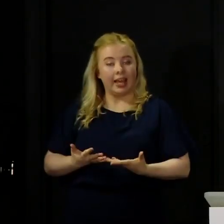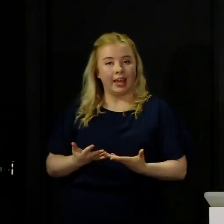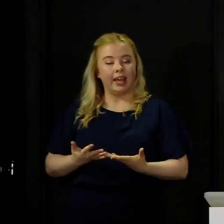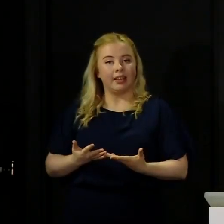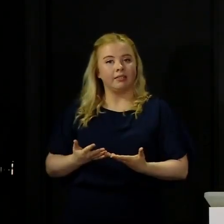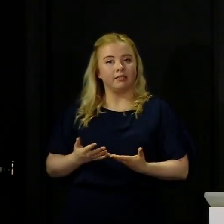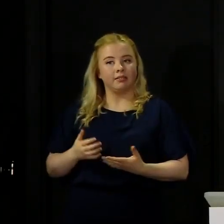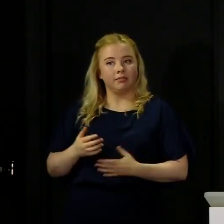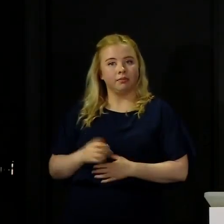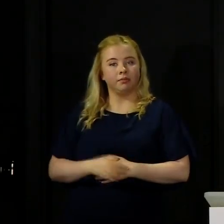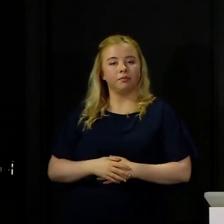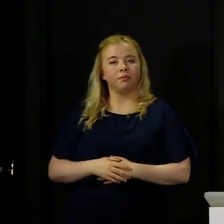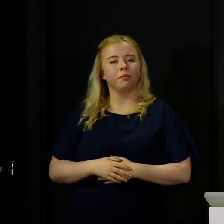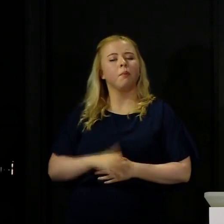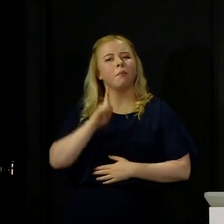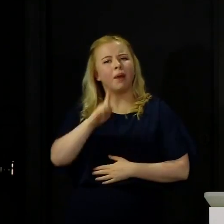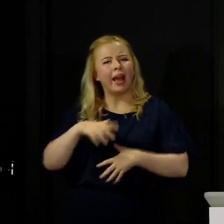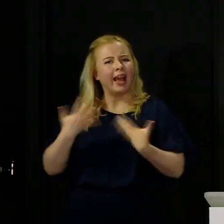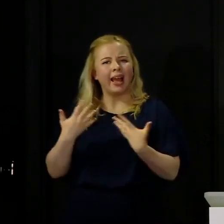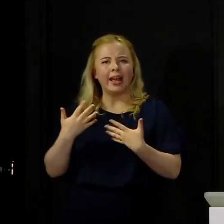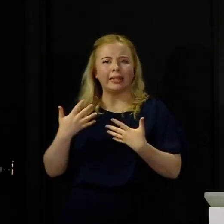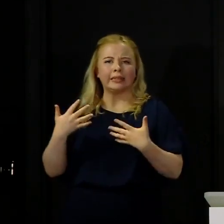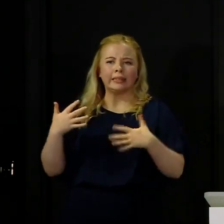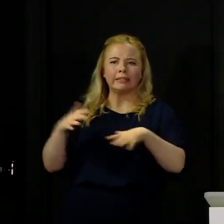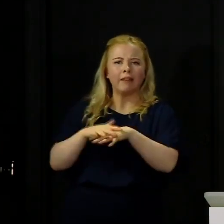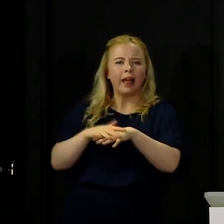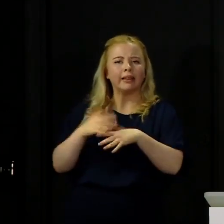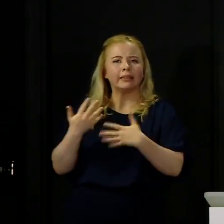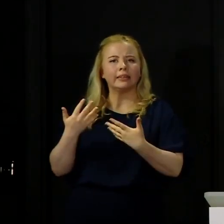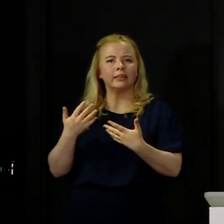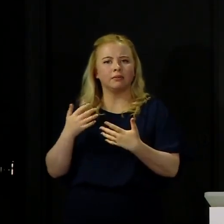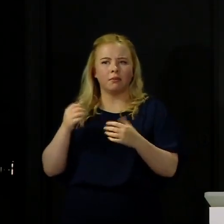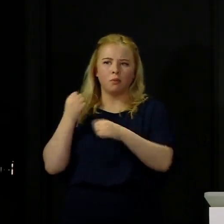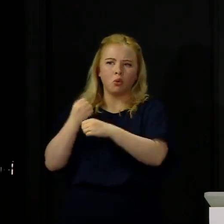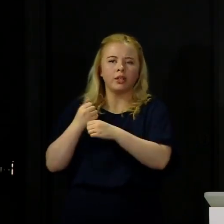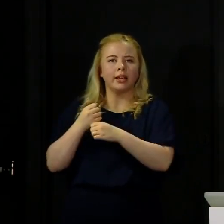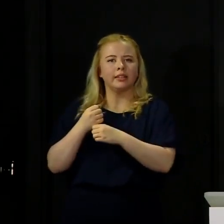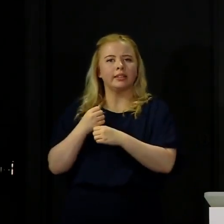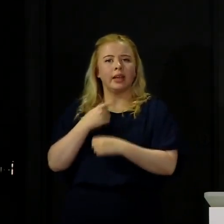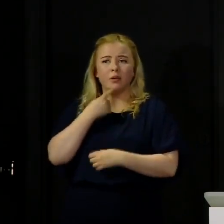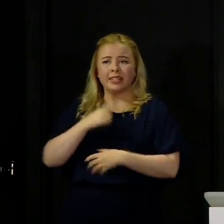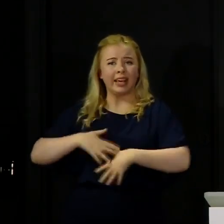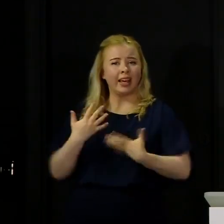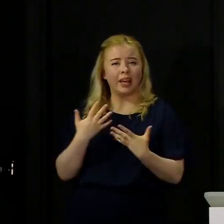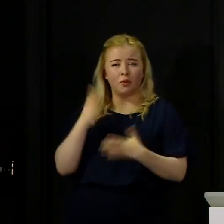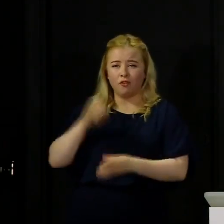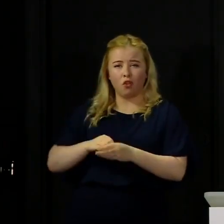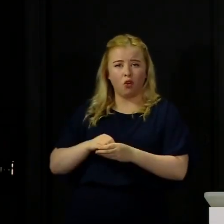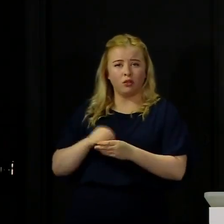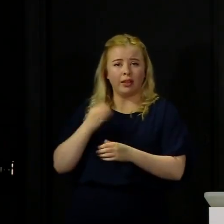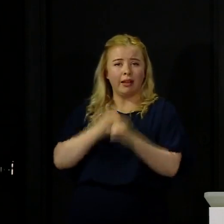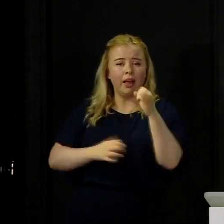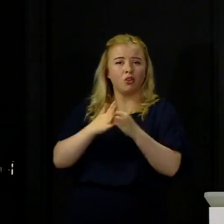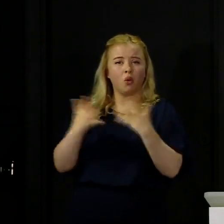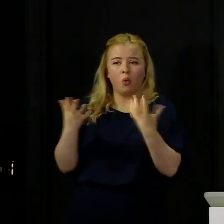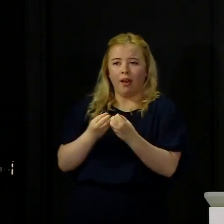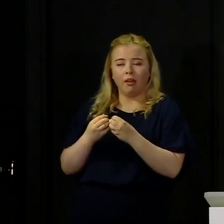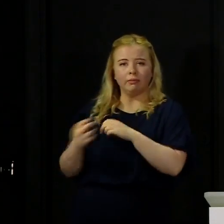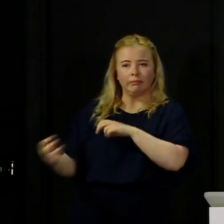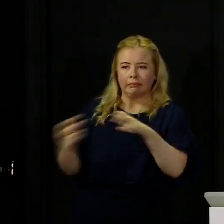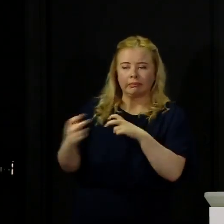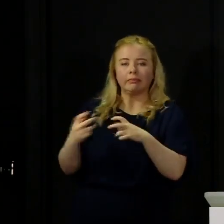protest is not acceptable, and I'd say to anybody who has found themselves today on the streets of Glasgow in an altercation with other groups or in